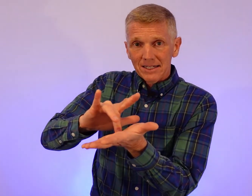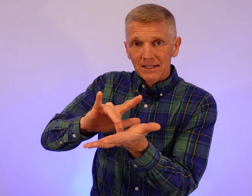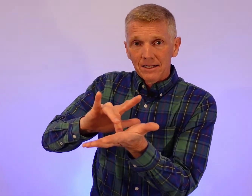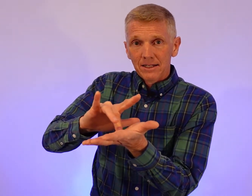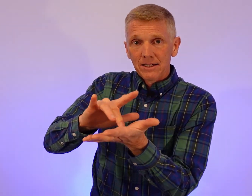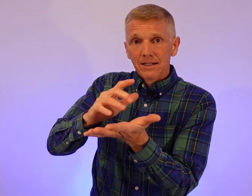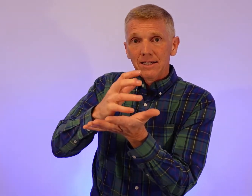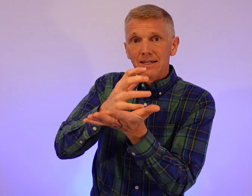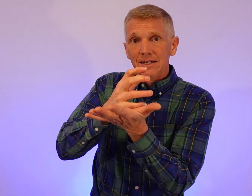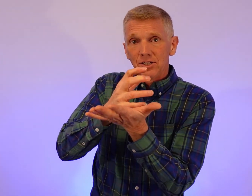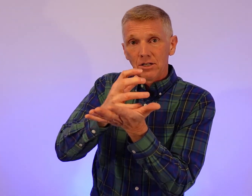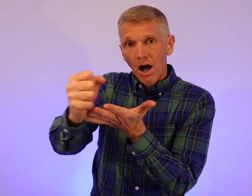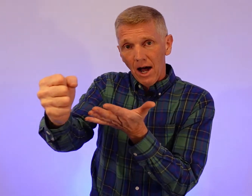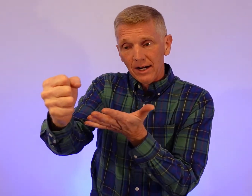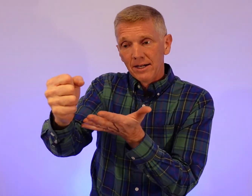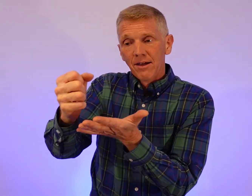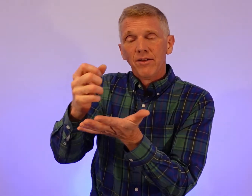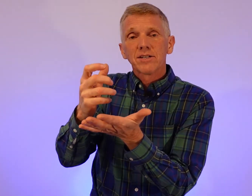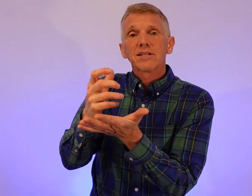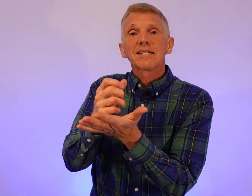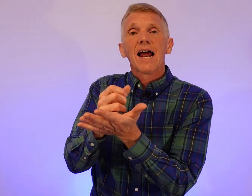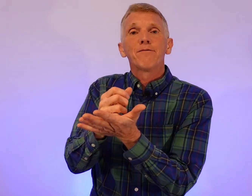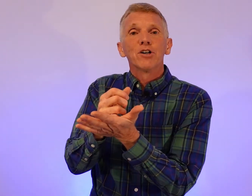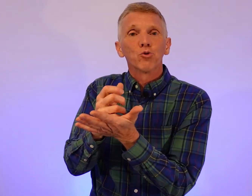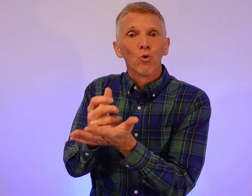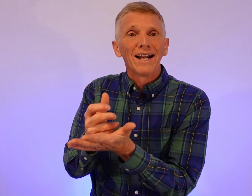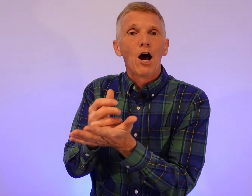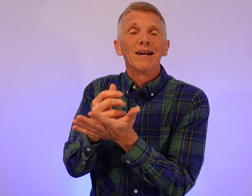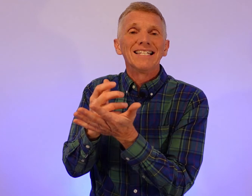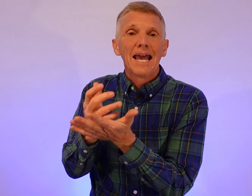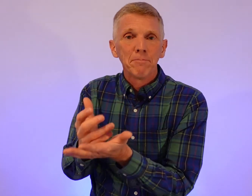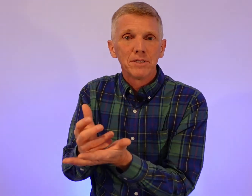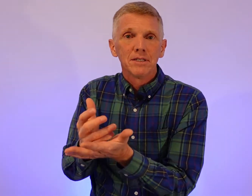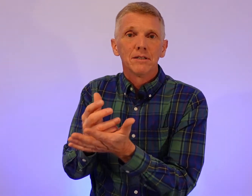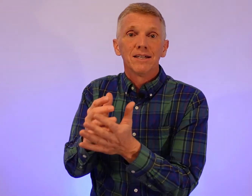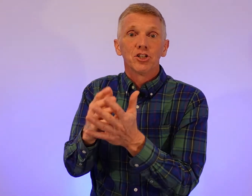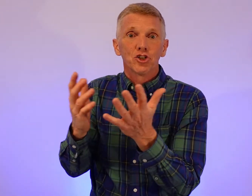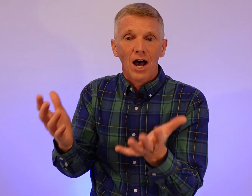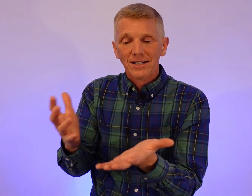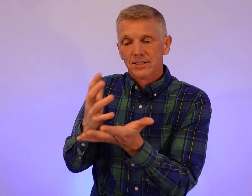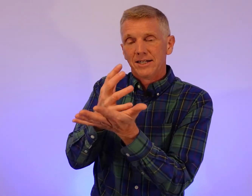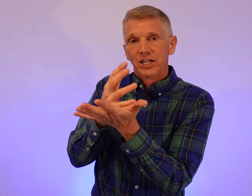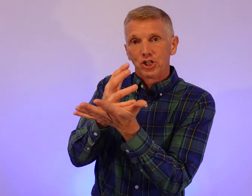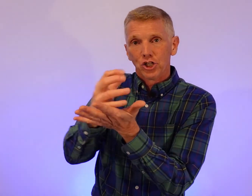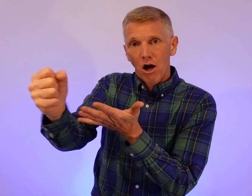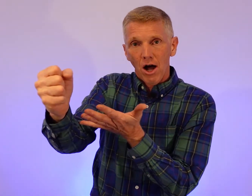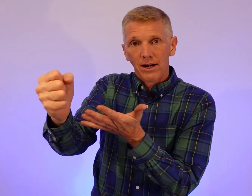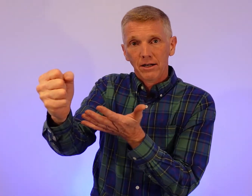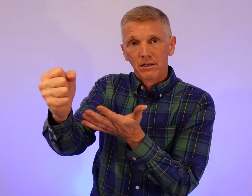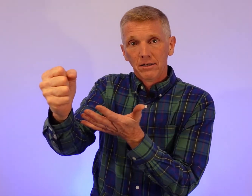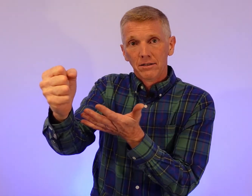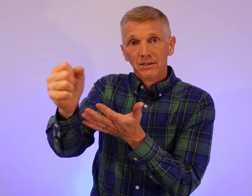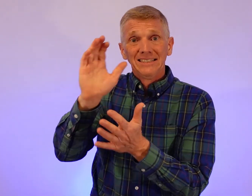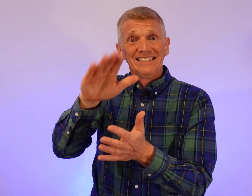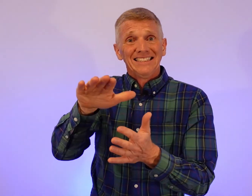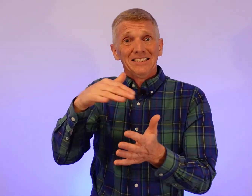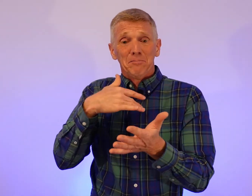medicine is gone. This is a sign for it's run out, it's empty, it's exhausted, it's gone.